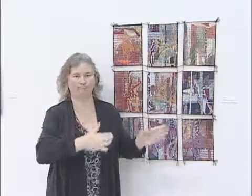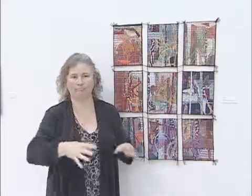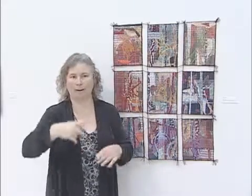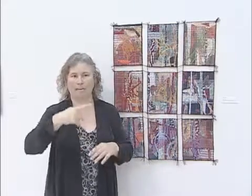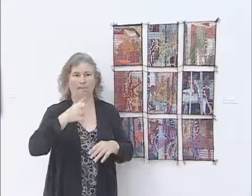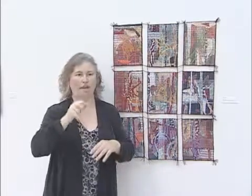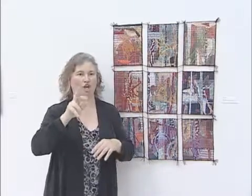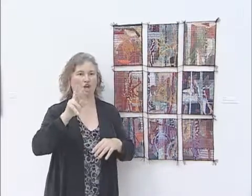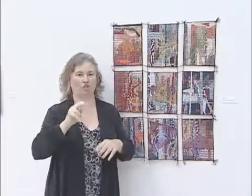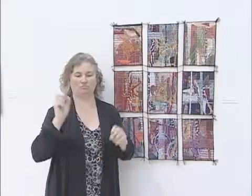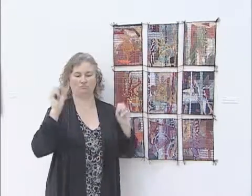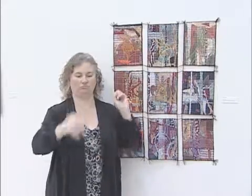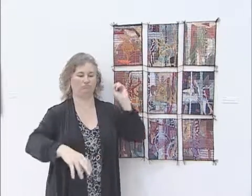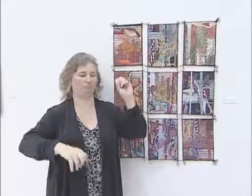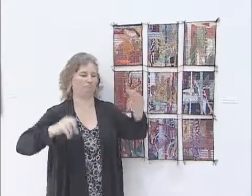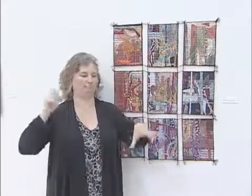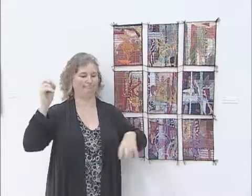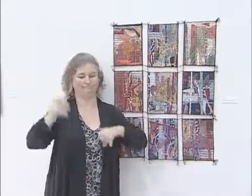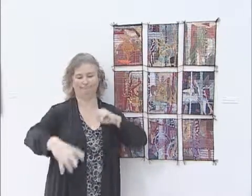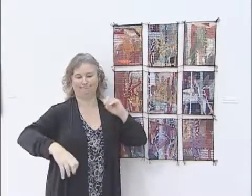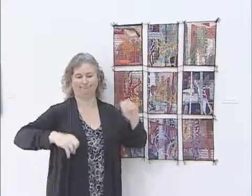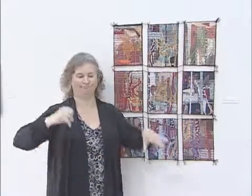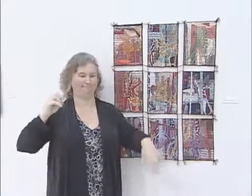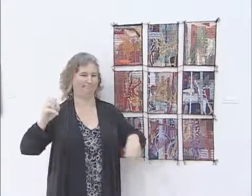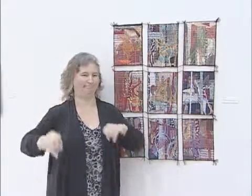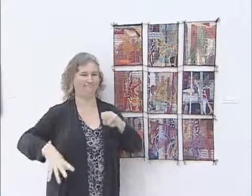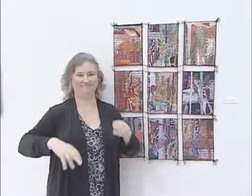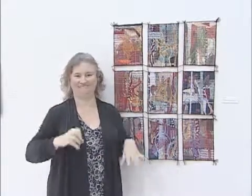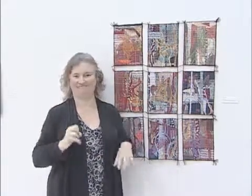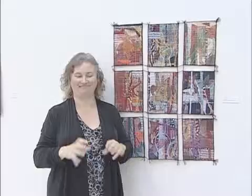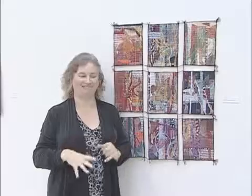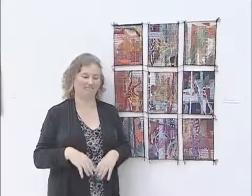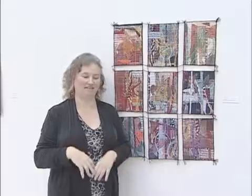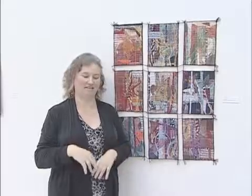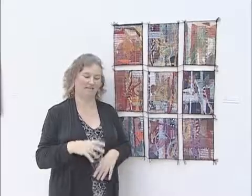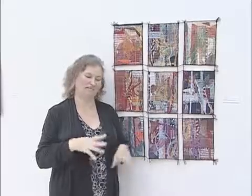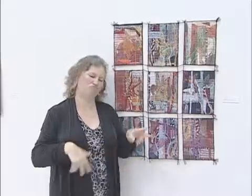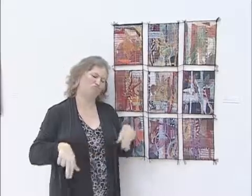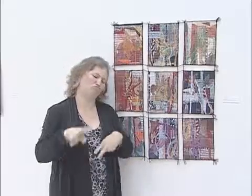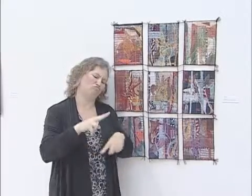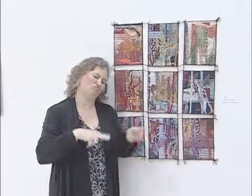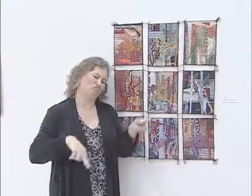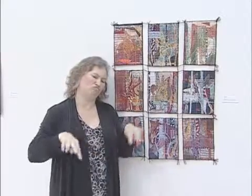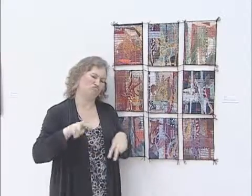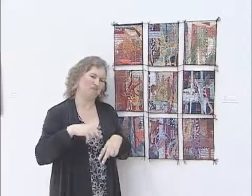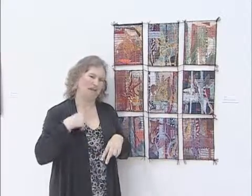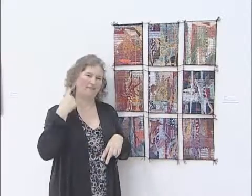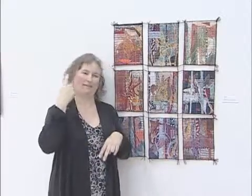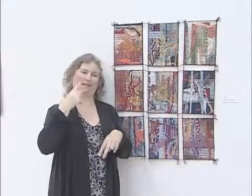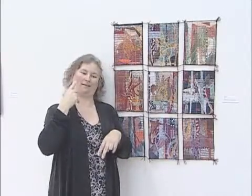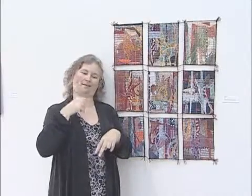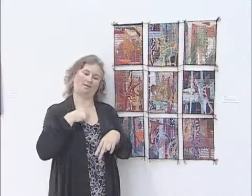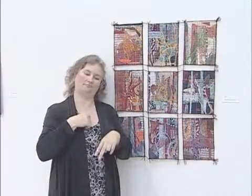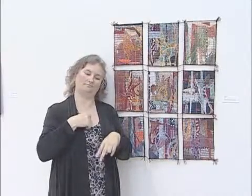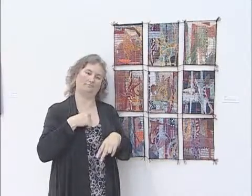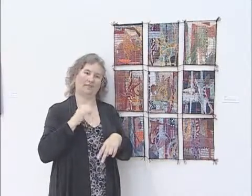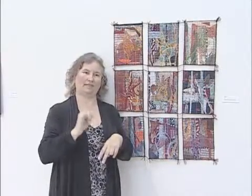I had no pattern in mind. I just kind of threw them down haphazardly. And as I saw what was going on with the different